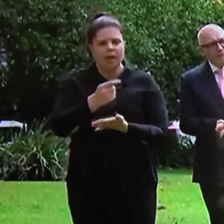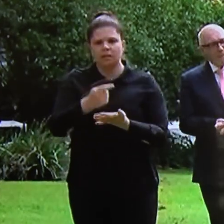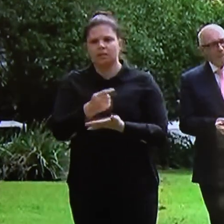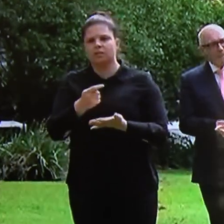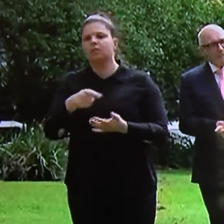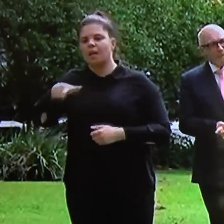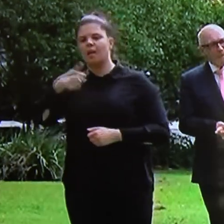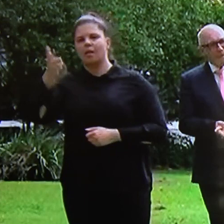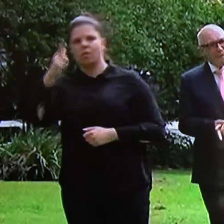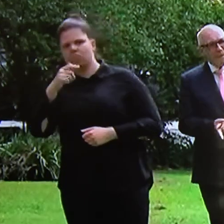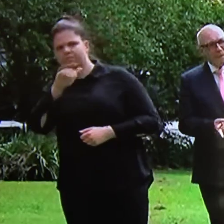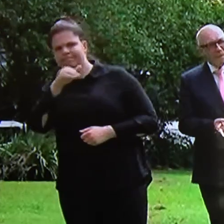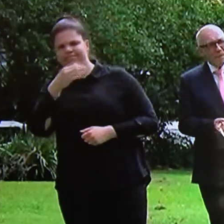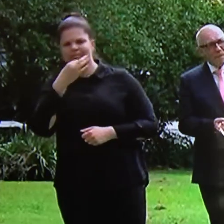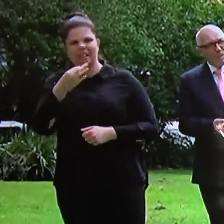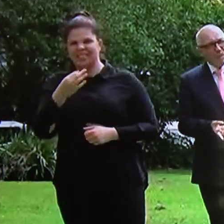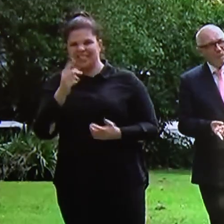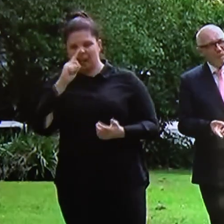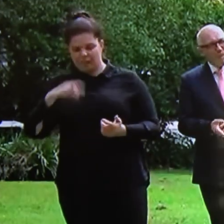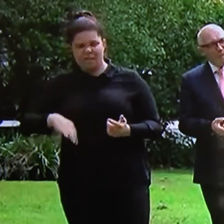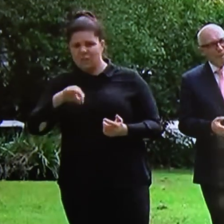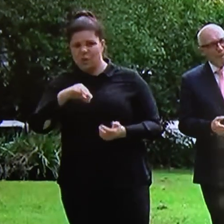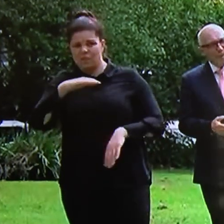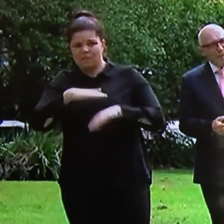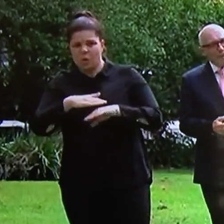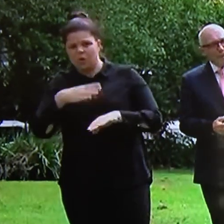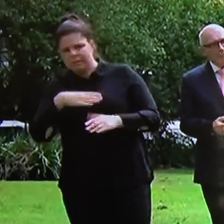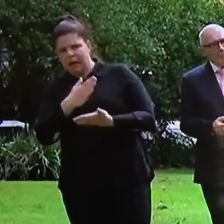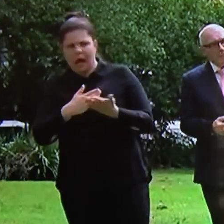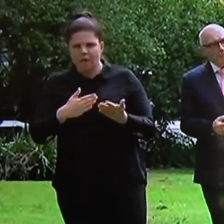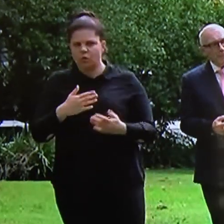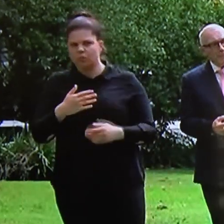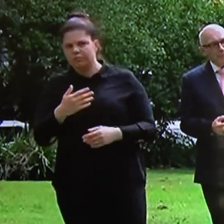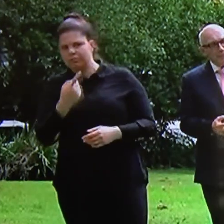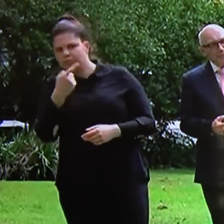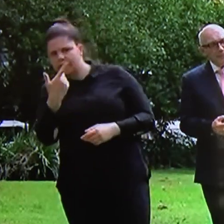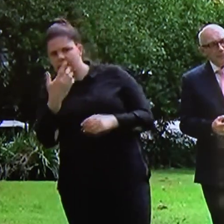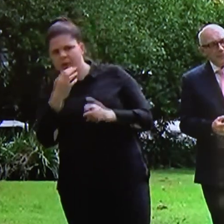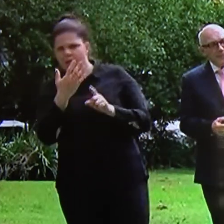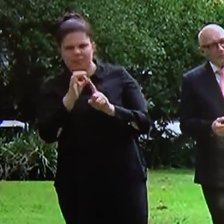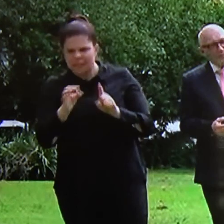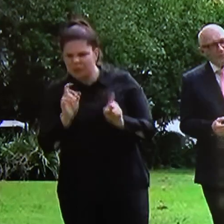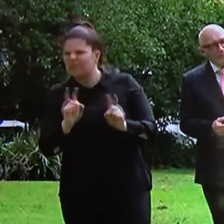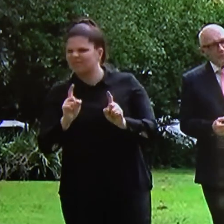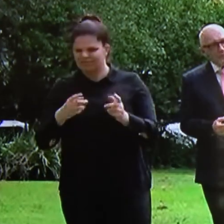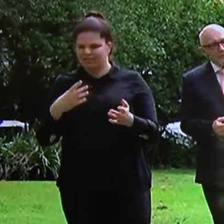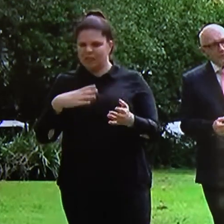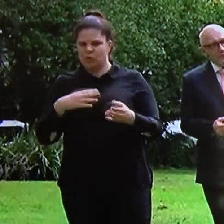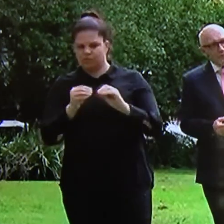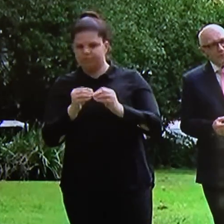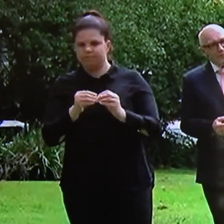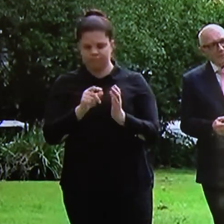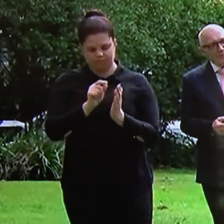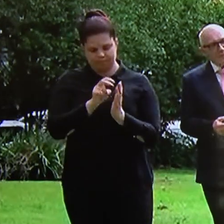to renegotiating their arrangements in circumstances where evidence can be provided of that with respect of an amended rental